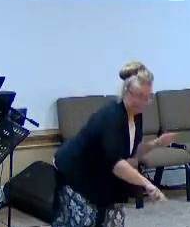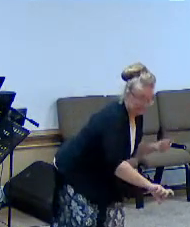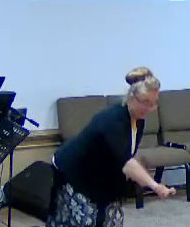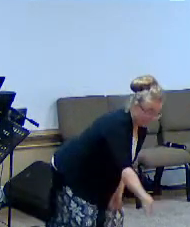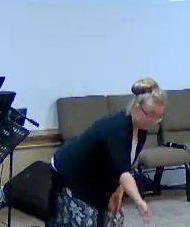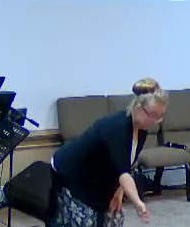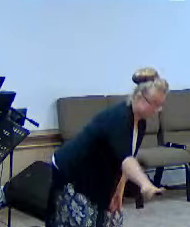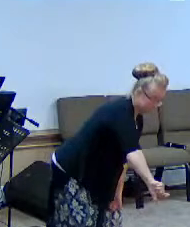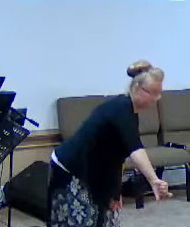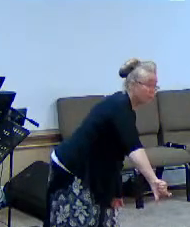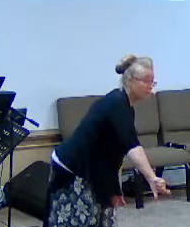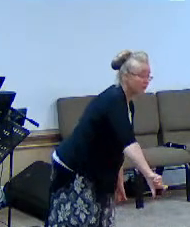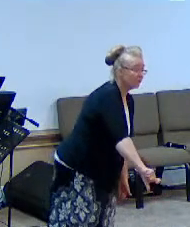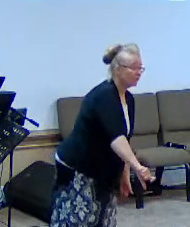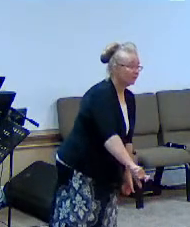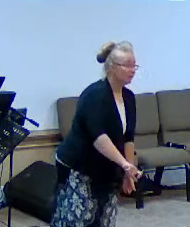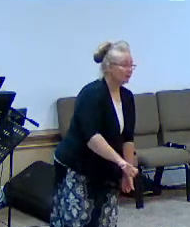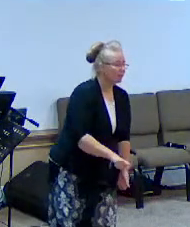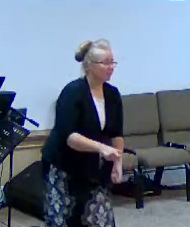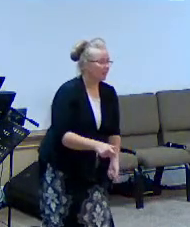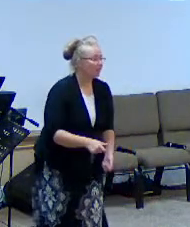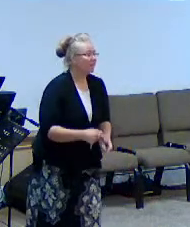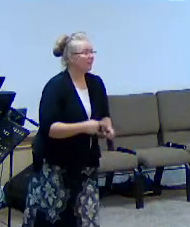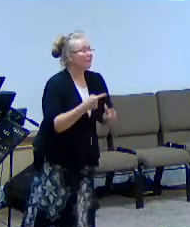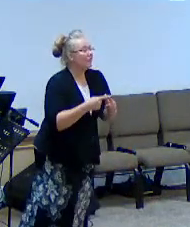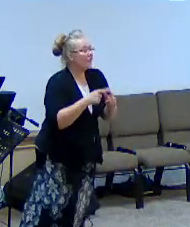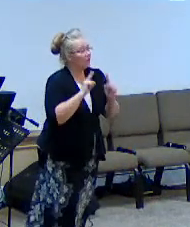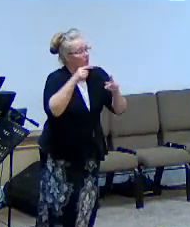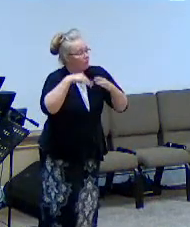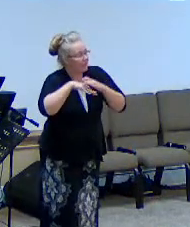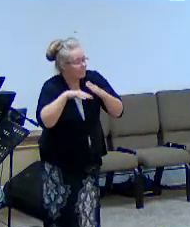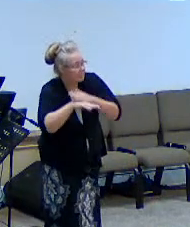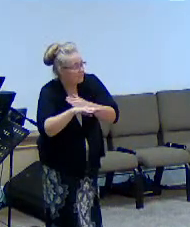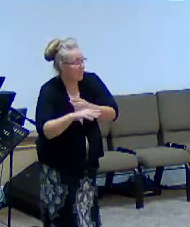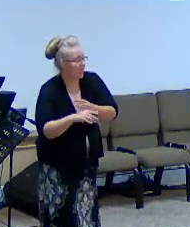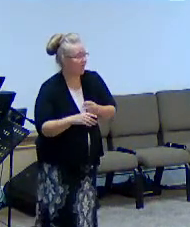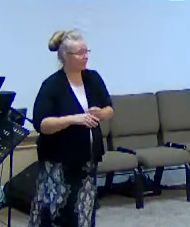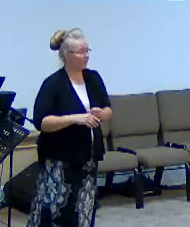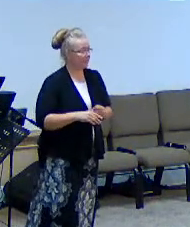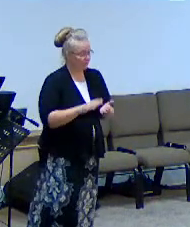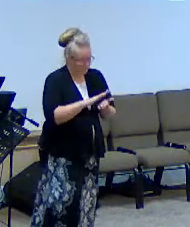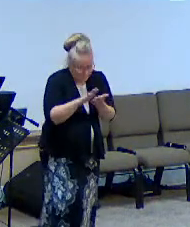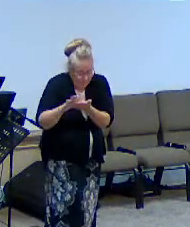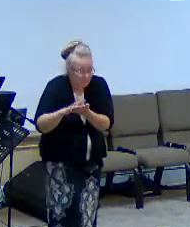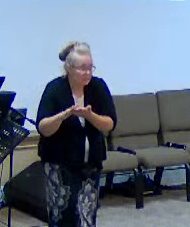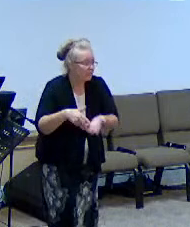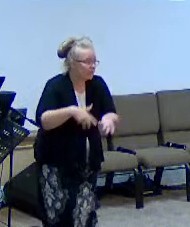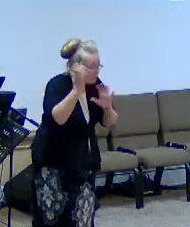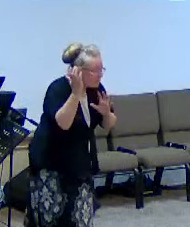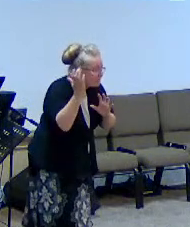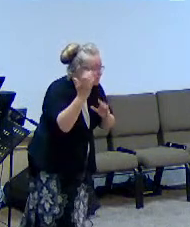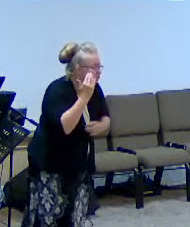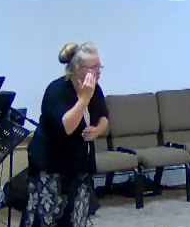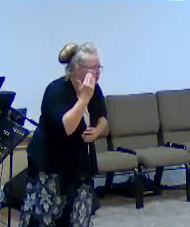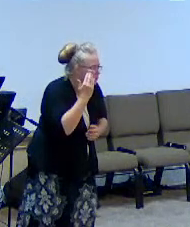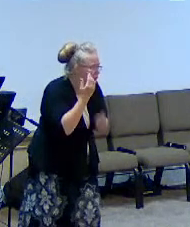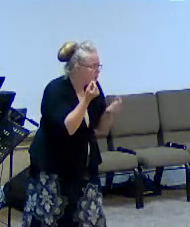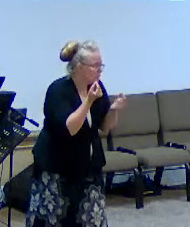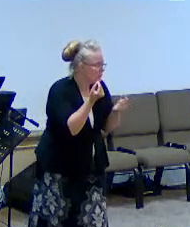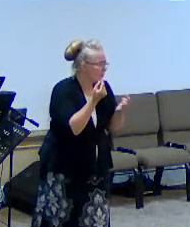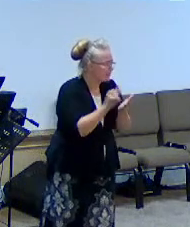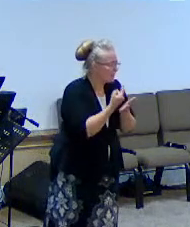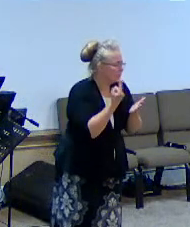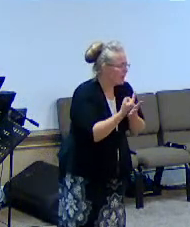and, amen, try to fight and get that off, then go inside and deal with the mess. You want to know what you got to do? Sometimes you got